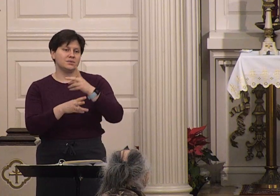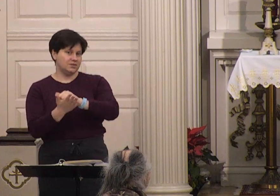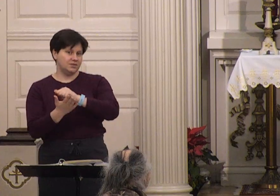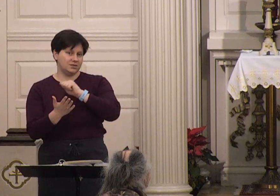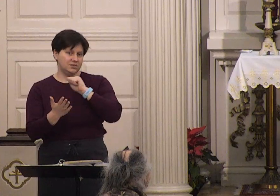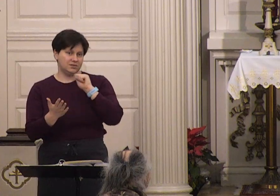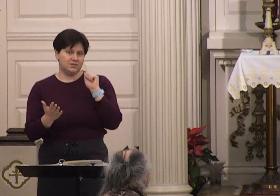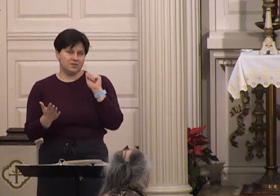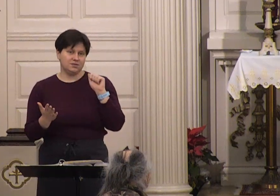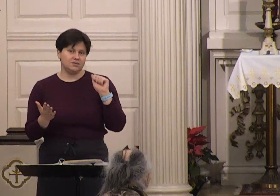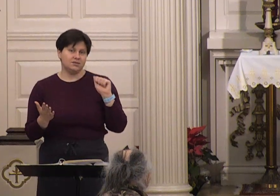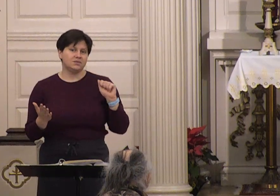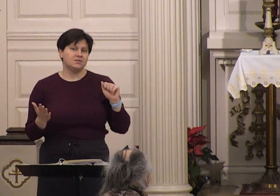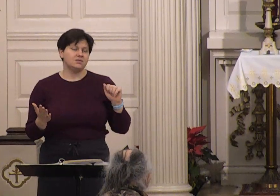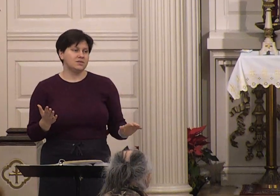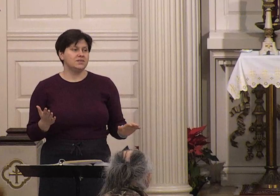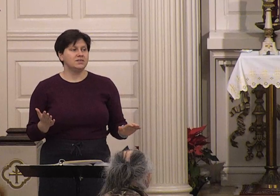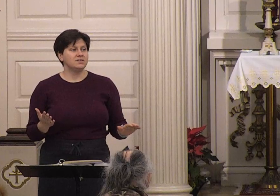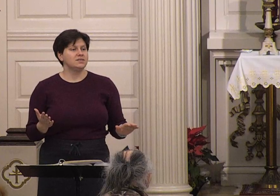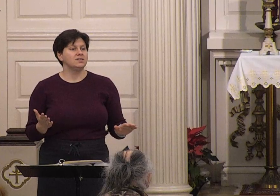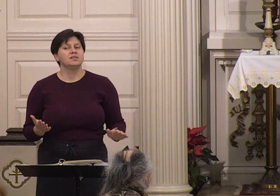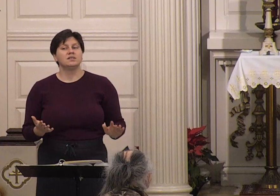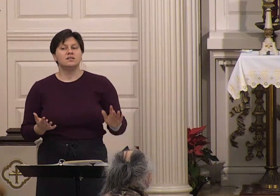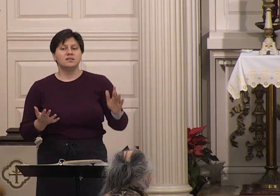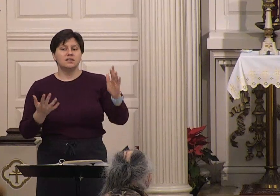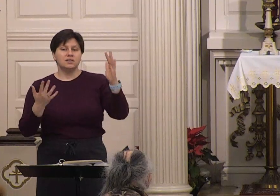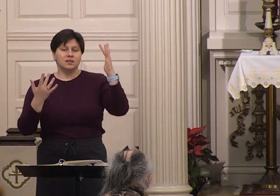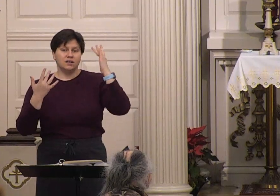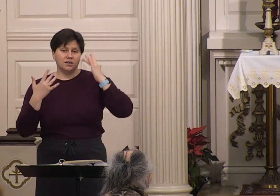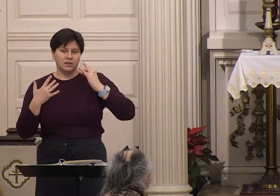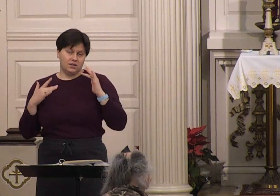quietalis peccata mundi,